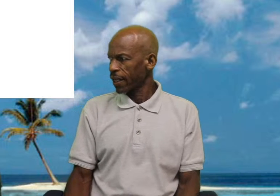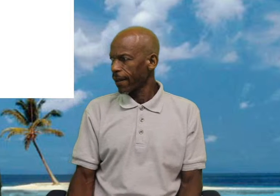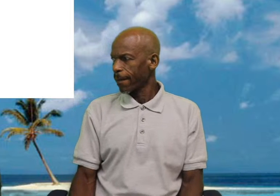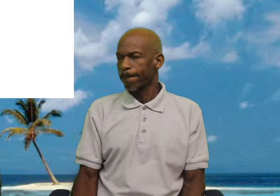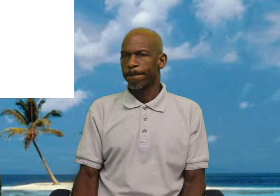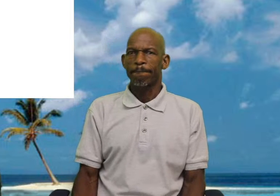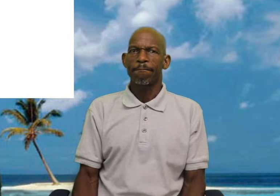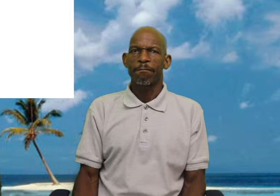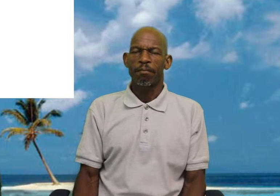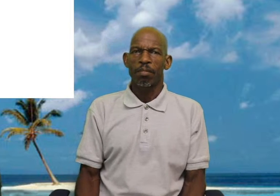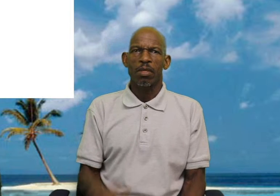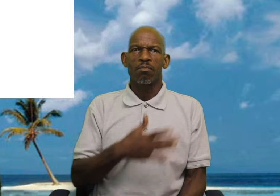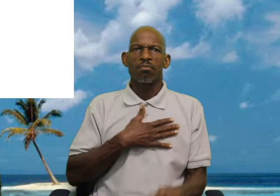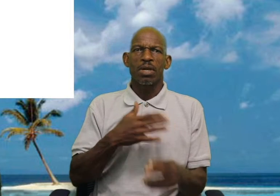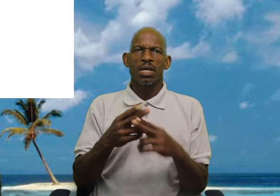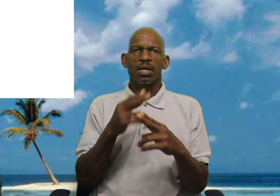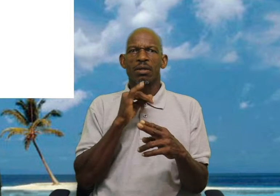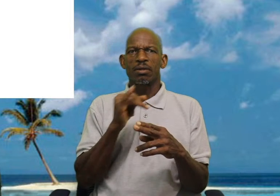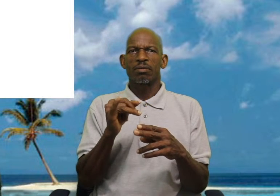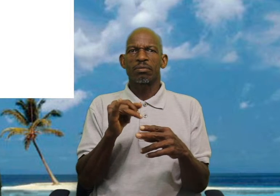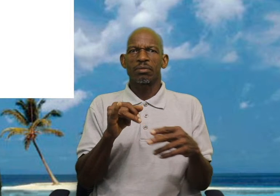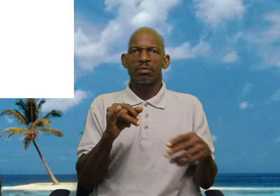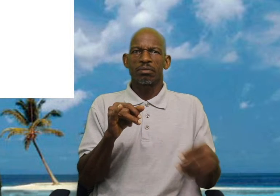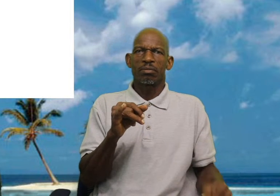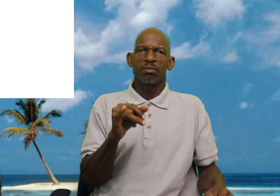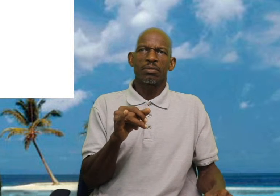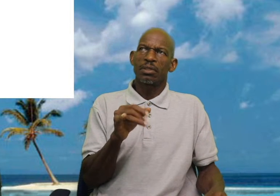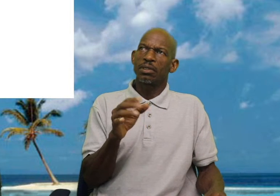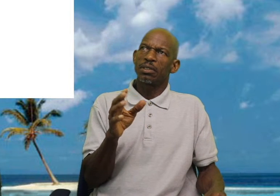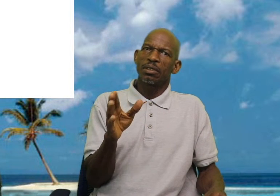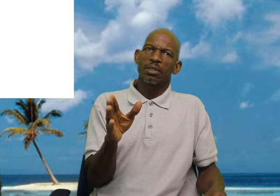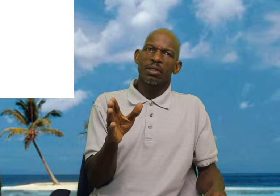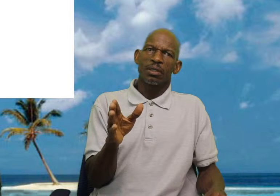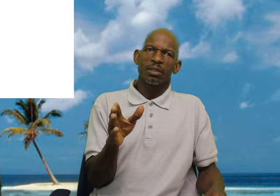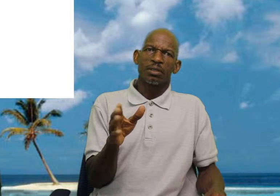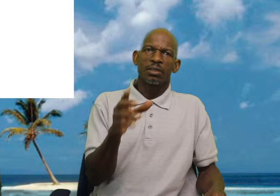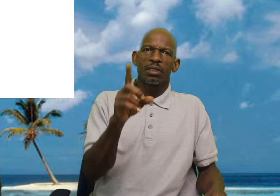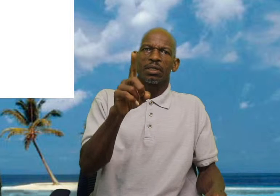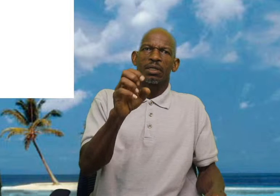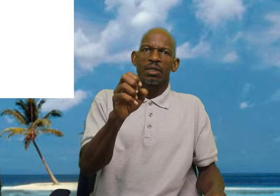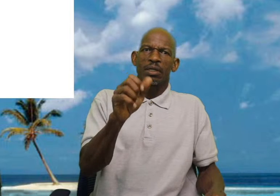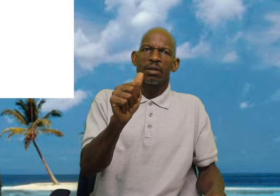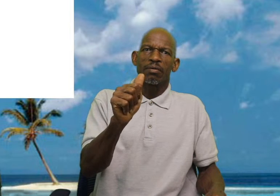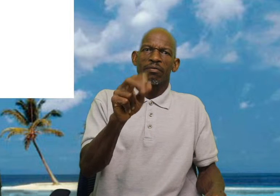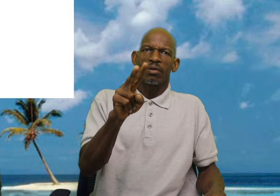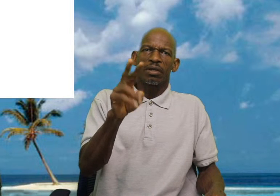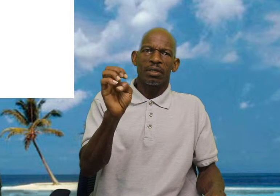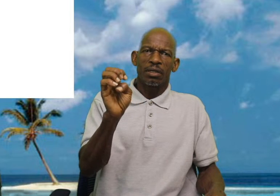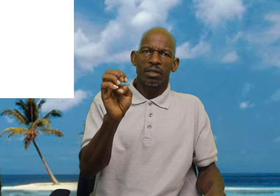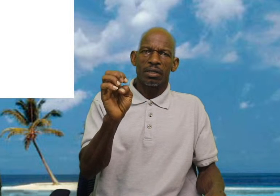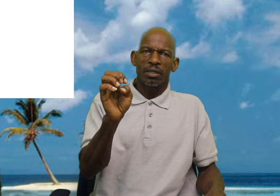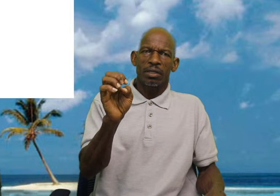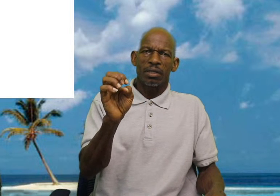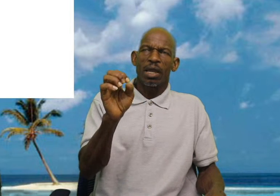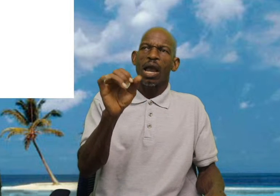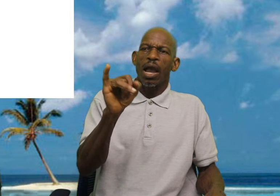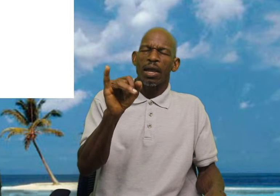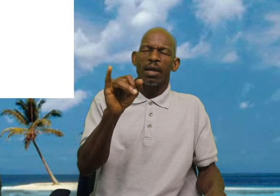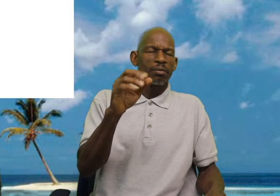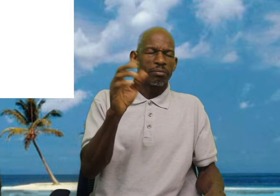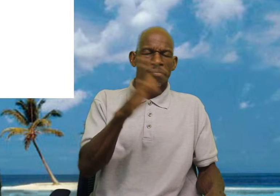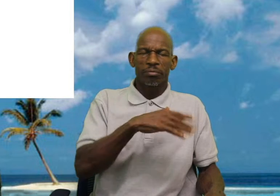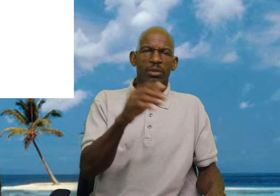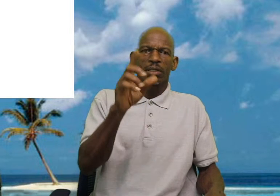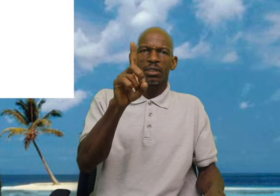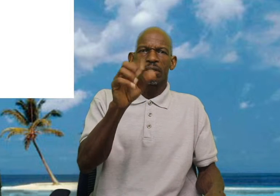first sentence. And then the next sentence begins with I. And I want to know who this I is. This I is the person who